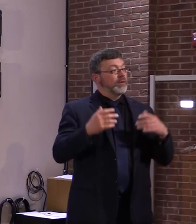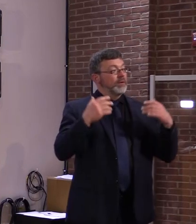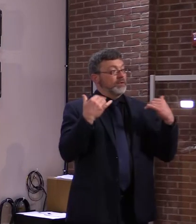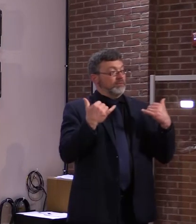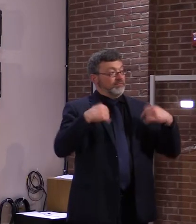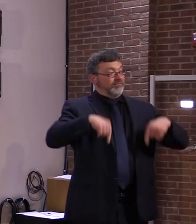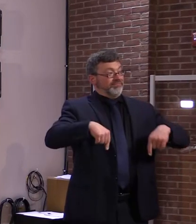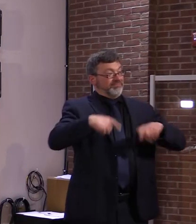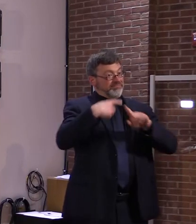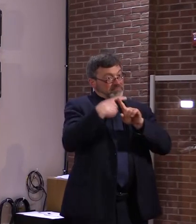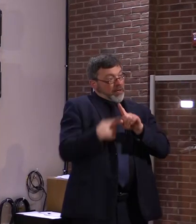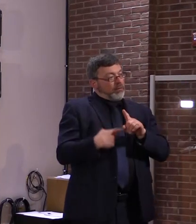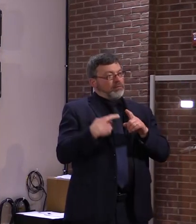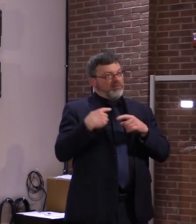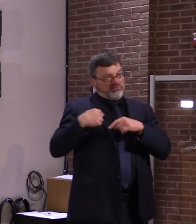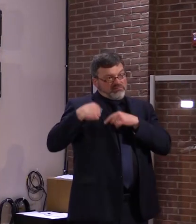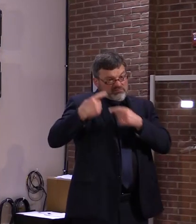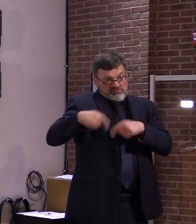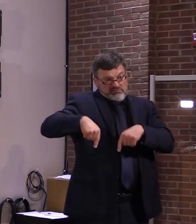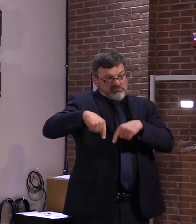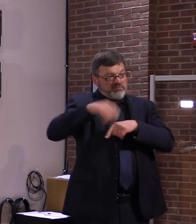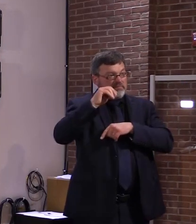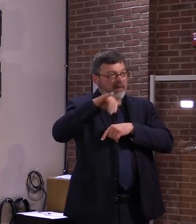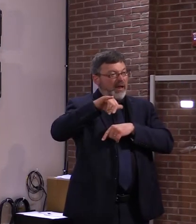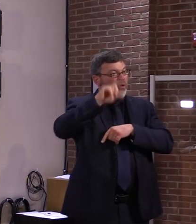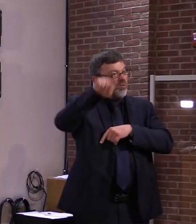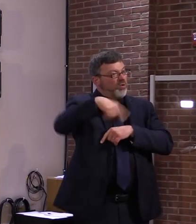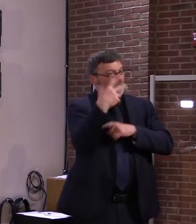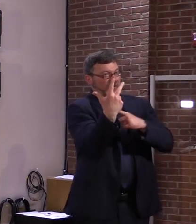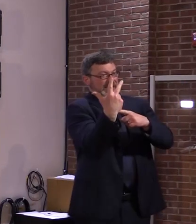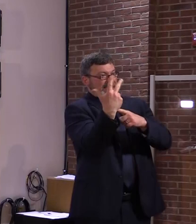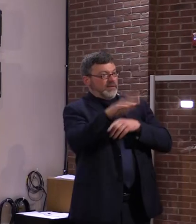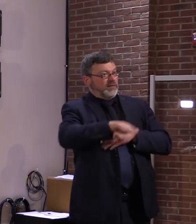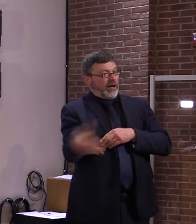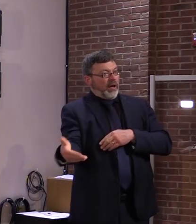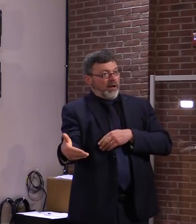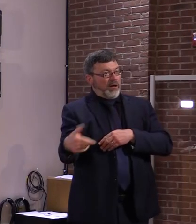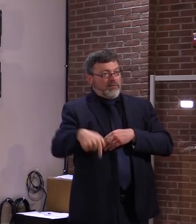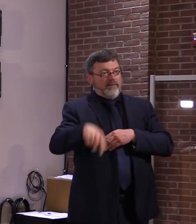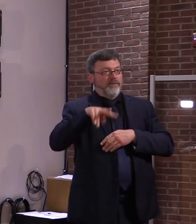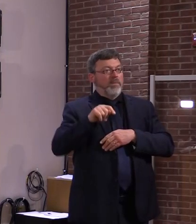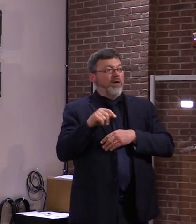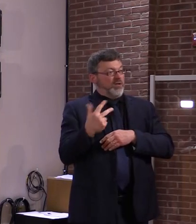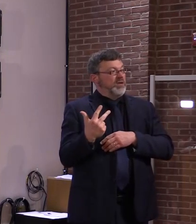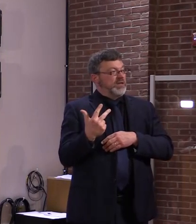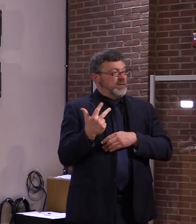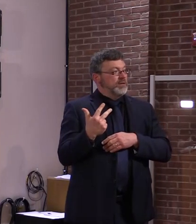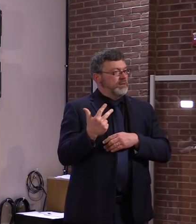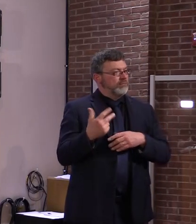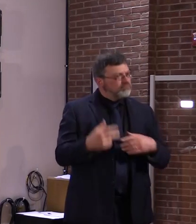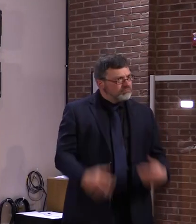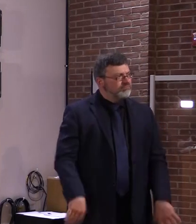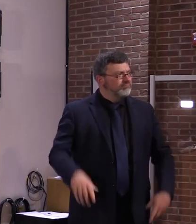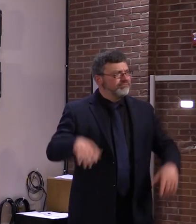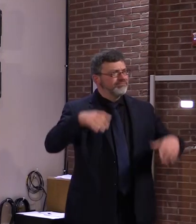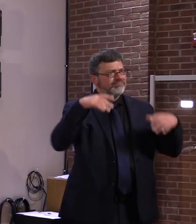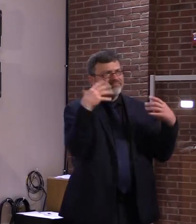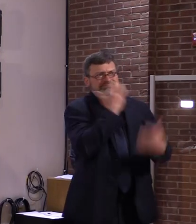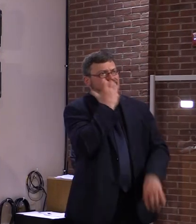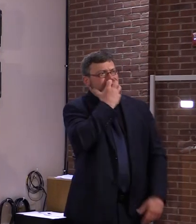month so far. All of these are ongoing good indicators of Vermont's